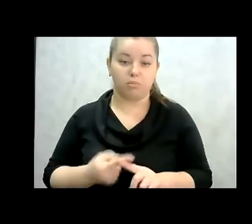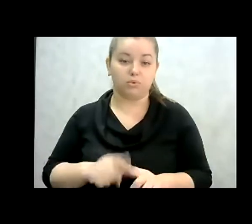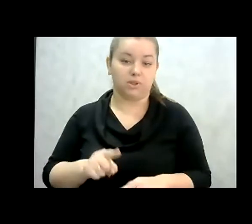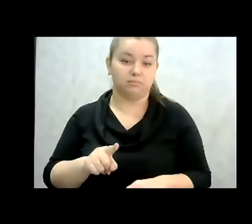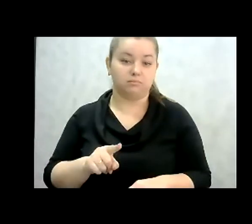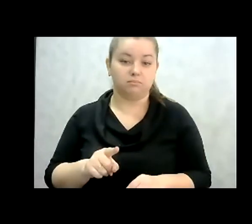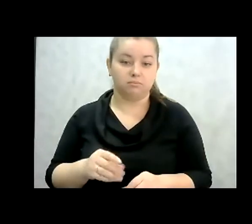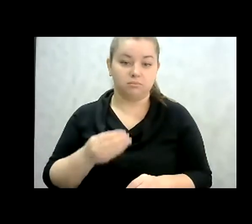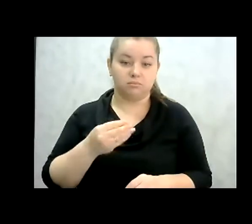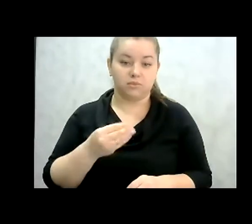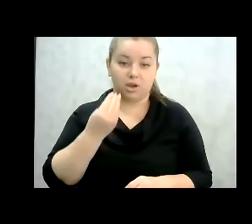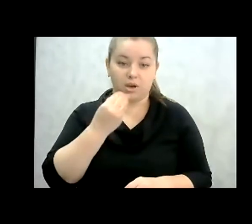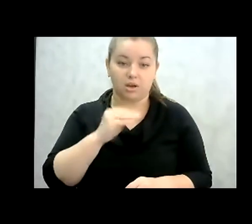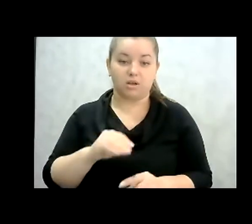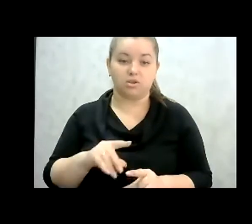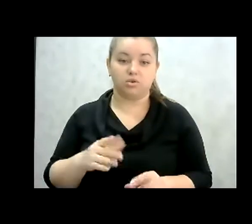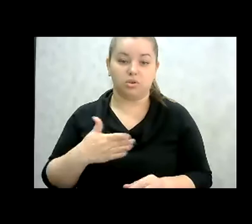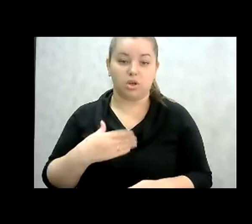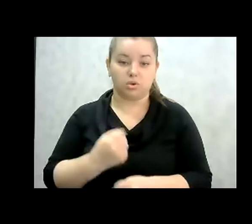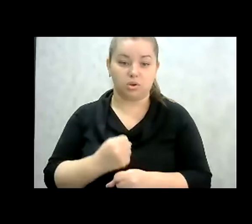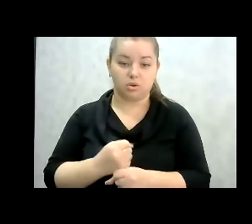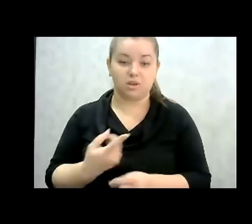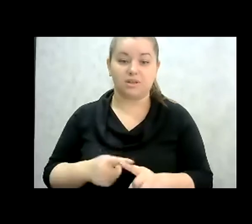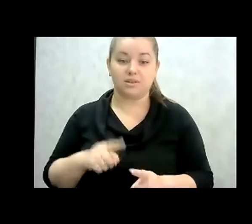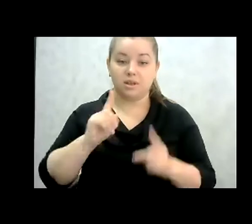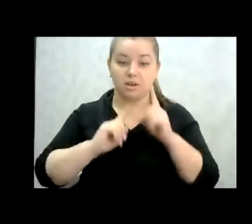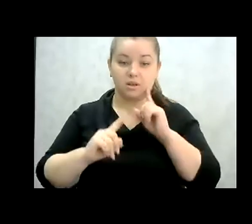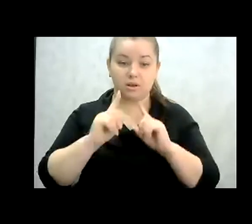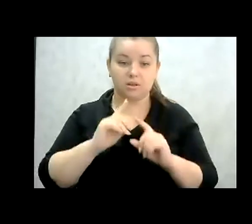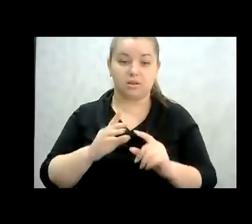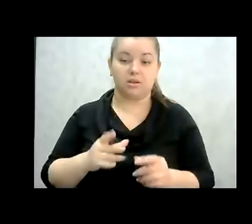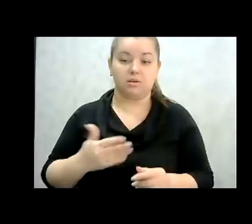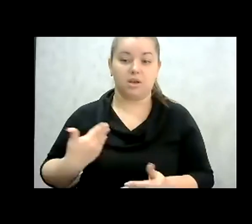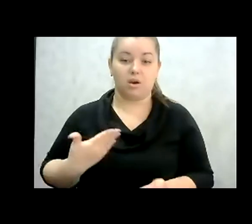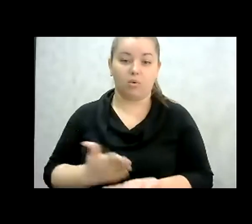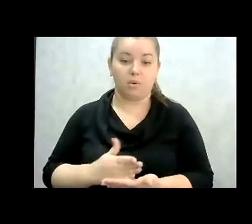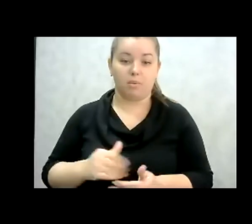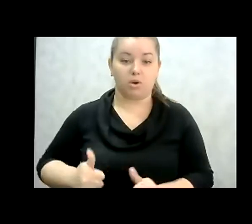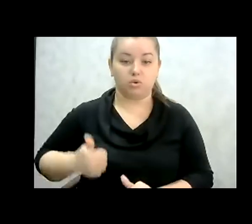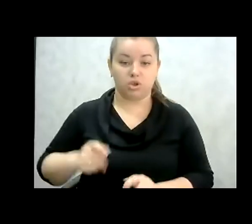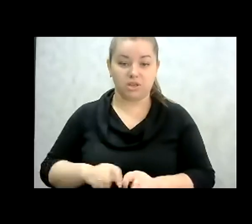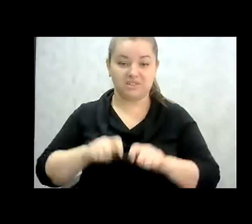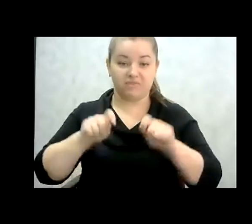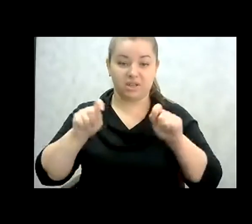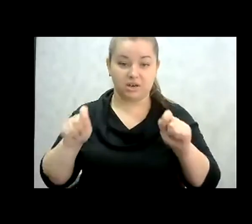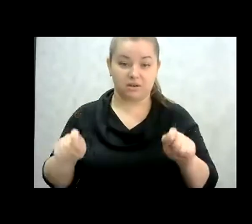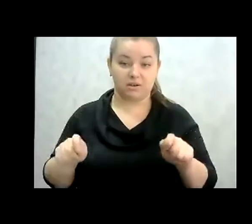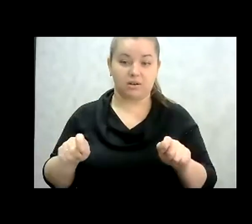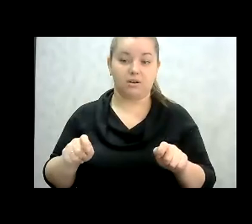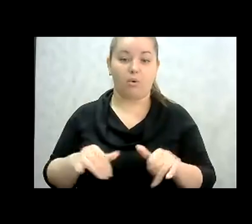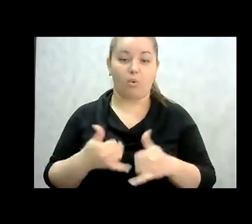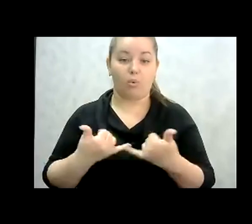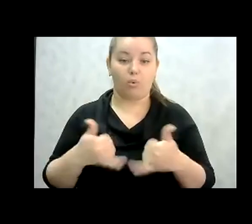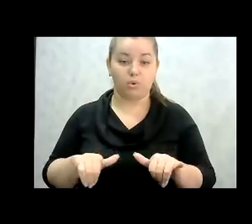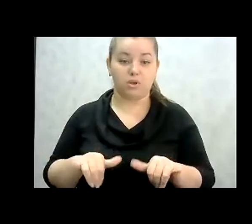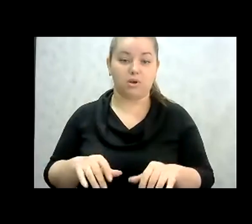wide representation is a prerequisite of our future success. This conference that I have the